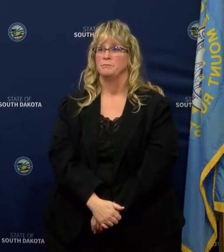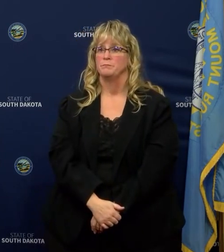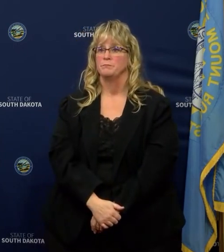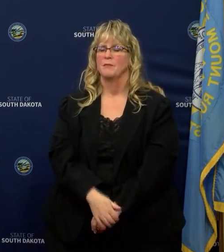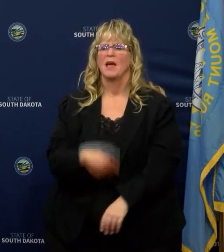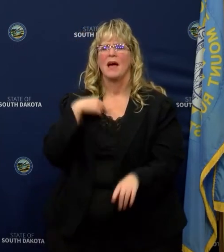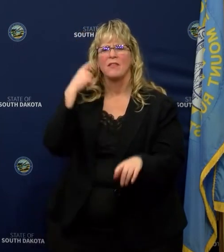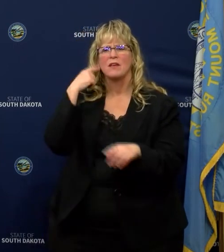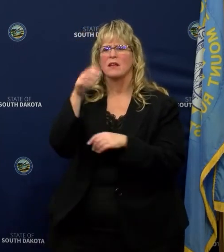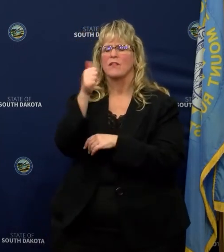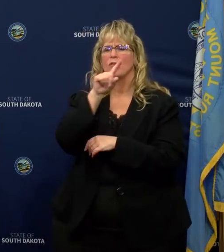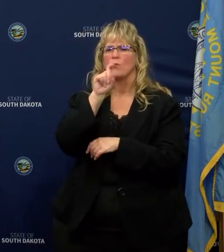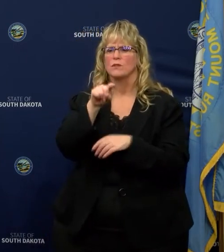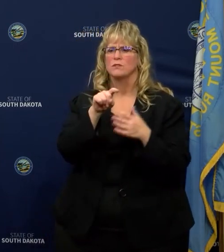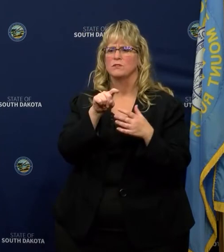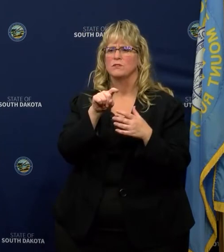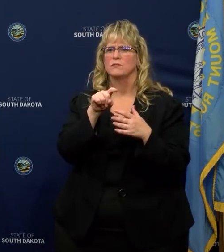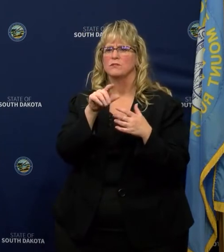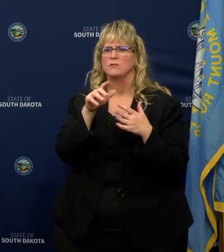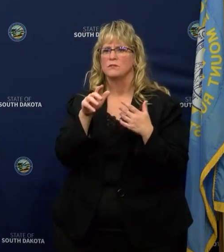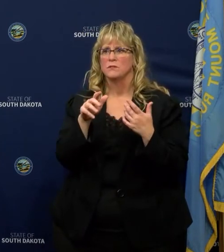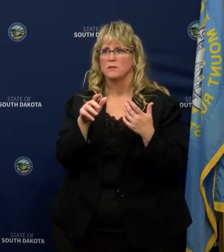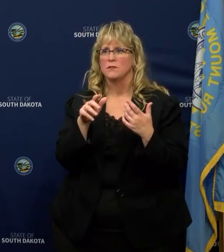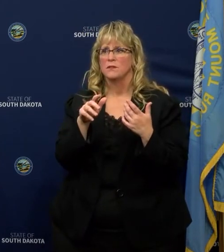I think there was another question.